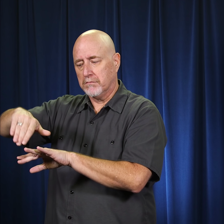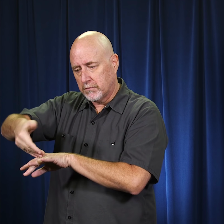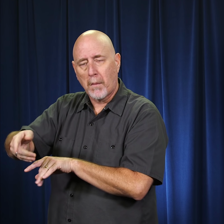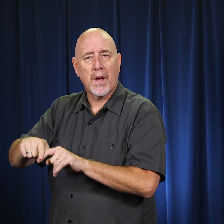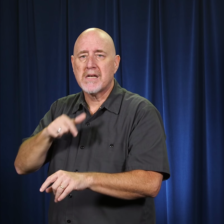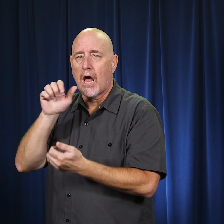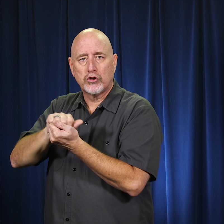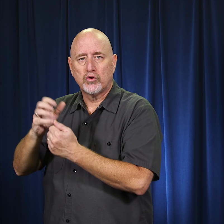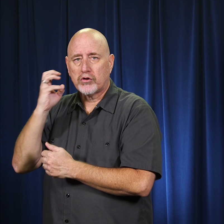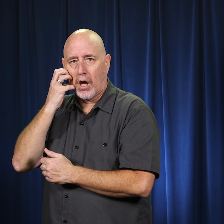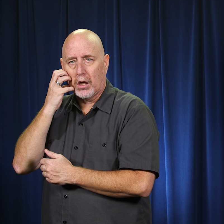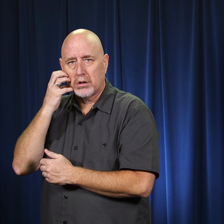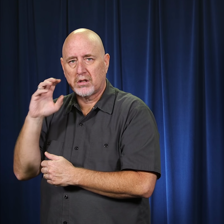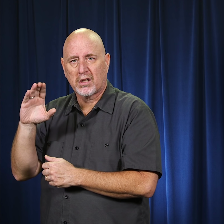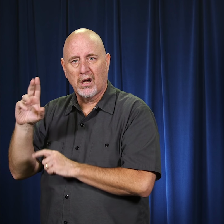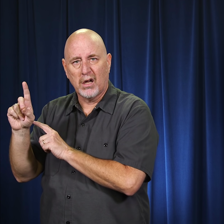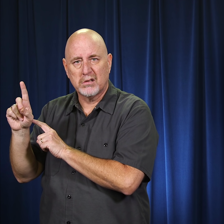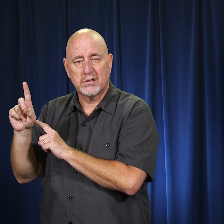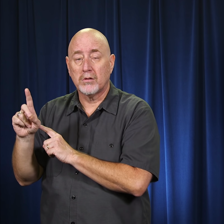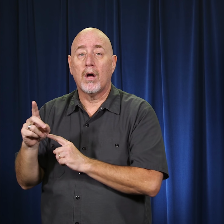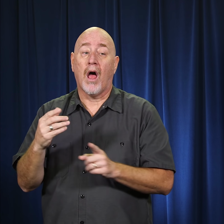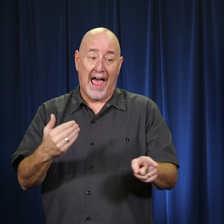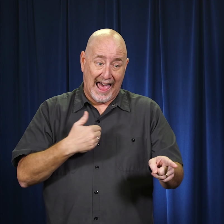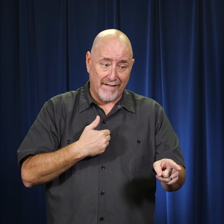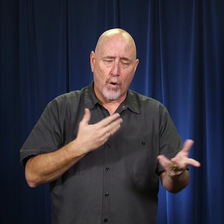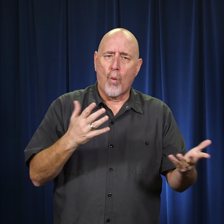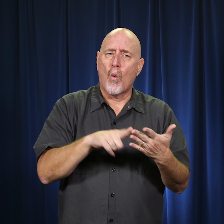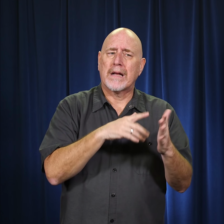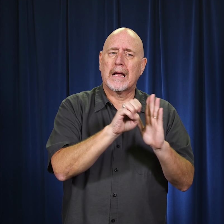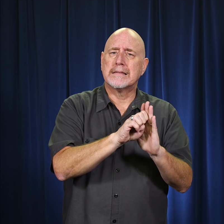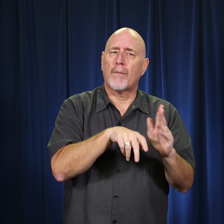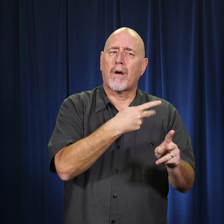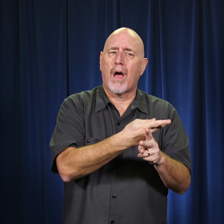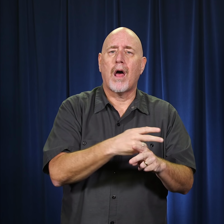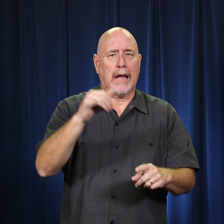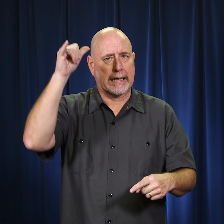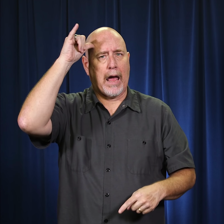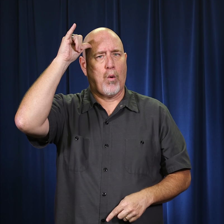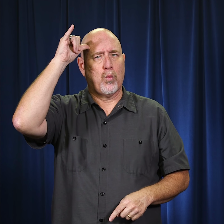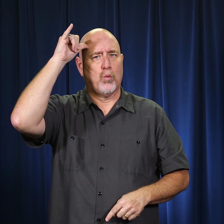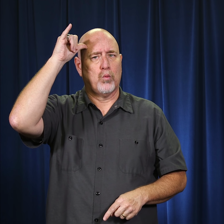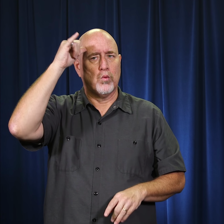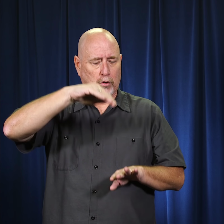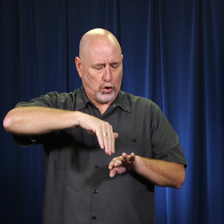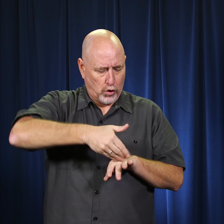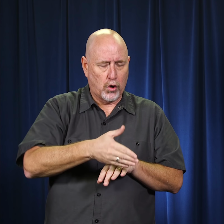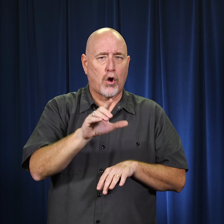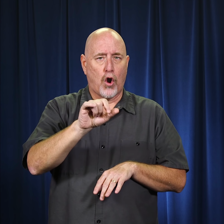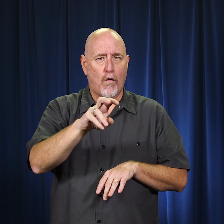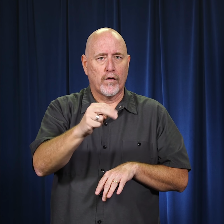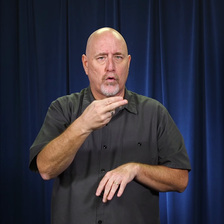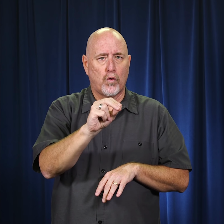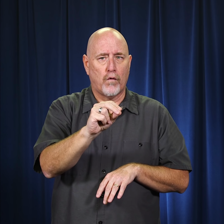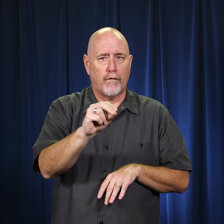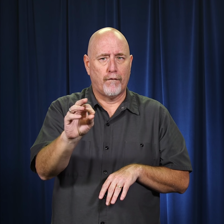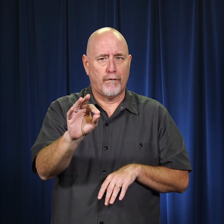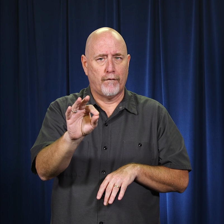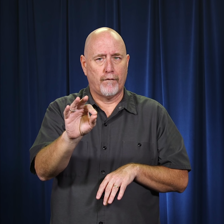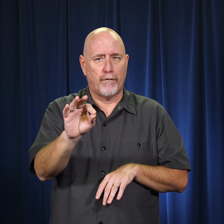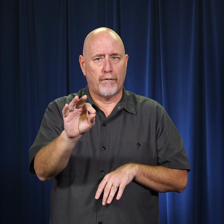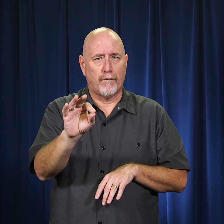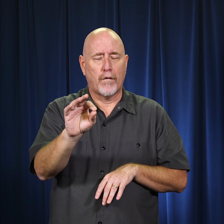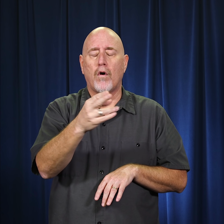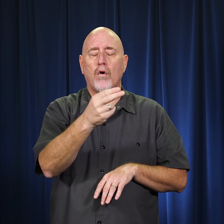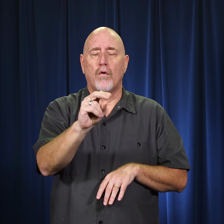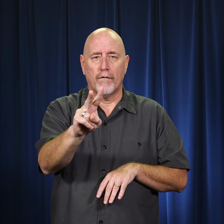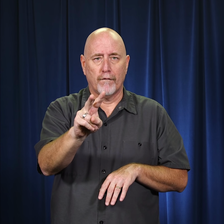that has cloven hooves and does chew its cud? A cow would be an example of an animal that has cloven hooves and chews its cud. And a